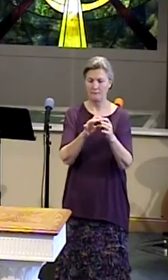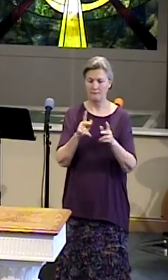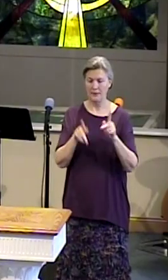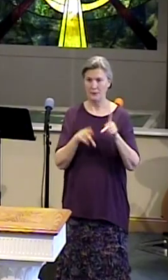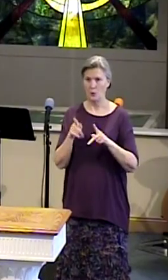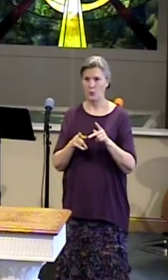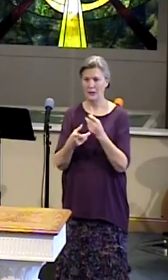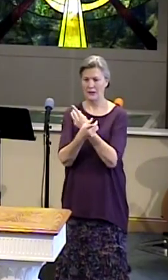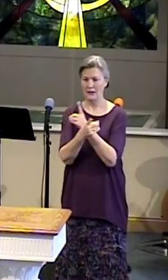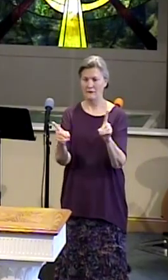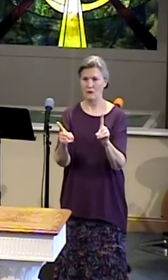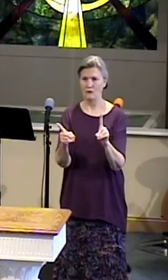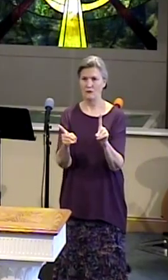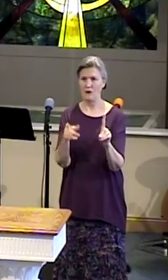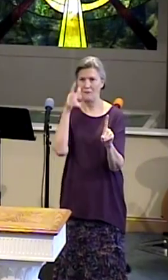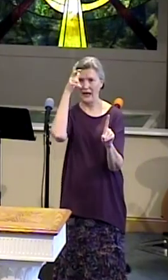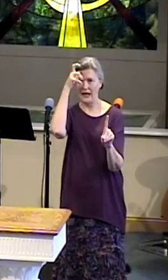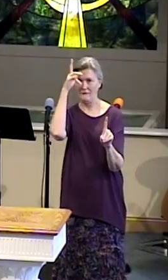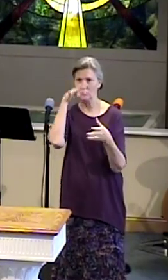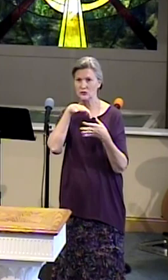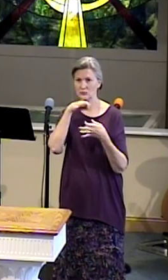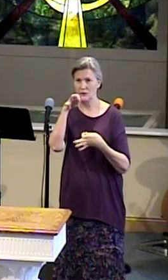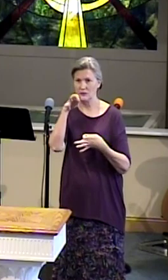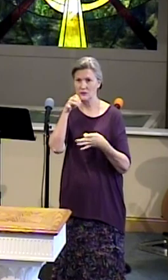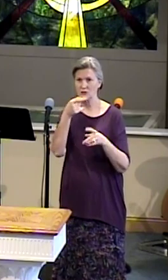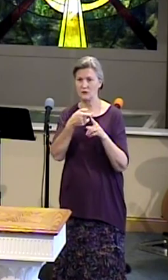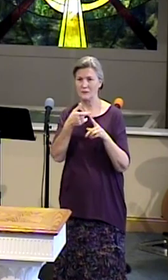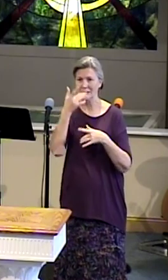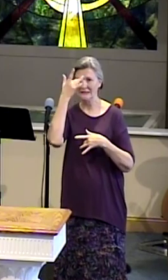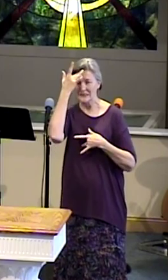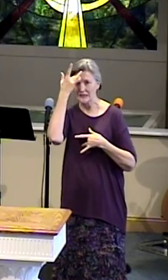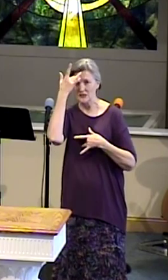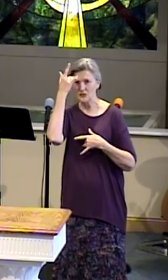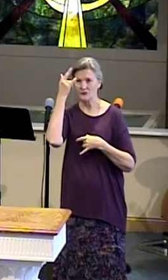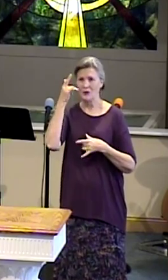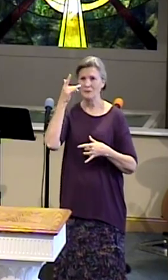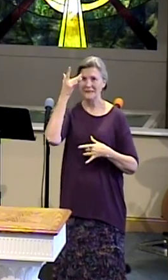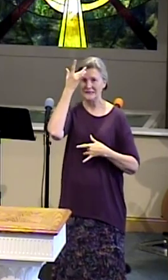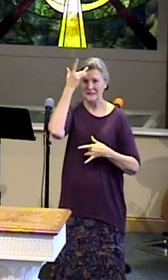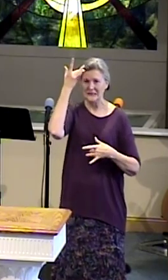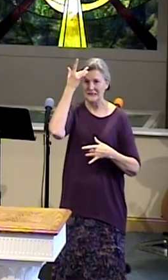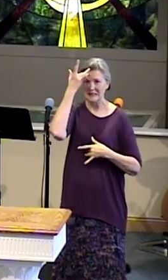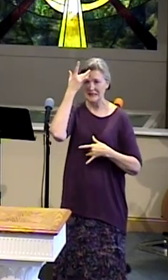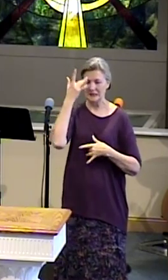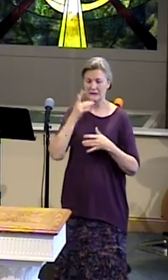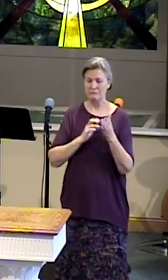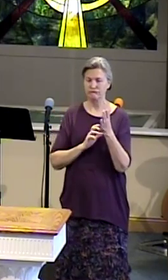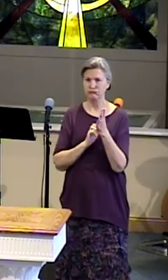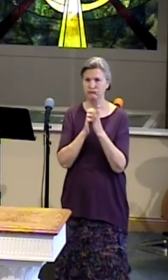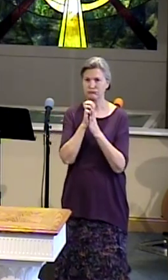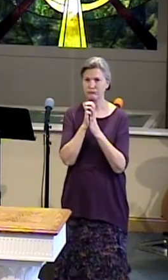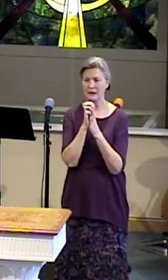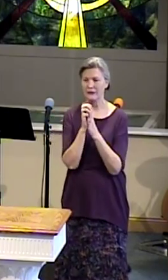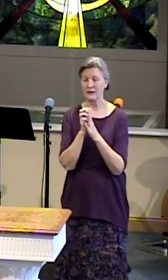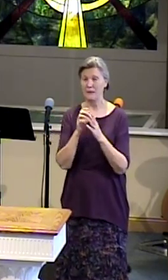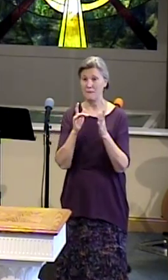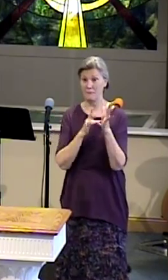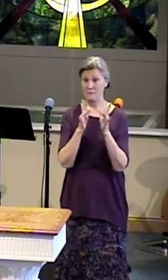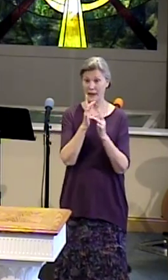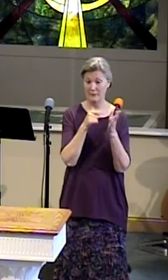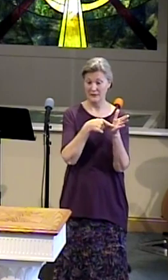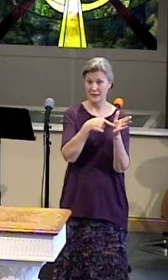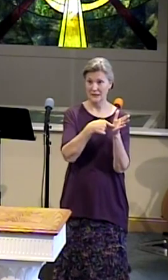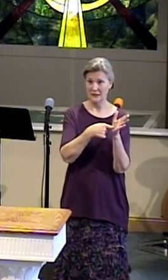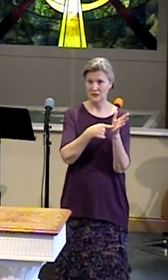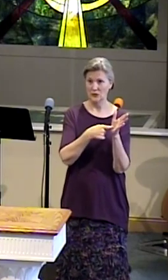were delivered from sickness. They were delivered from diseases. And the Bible says in Samaria that there was great joy